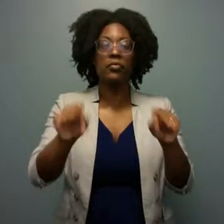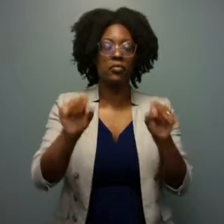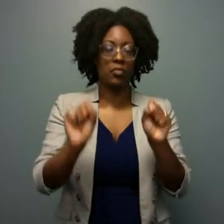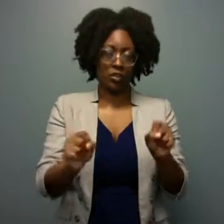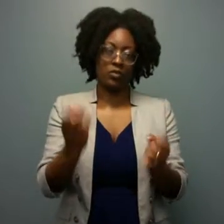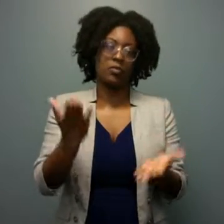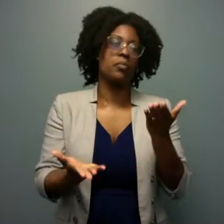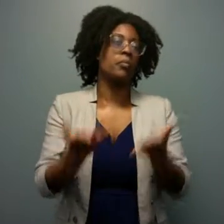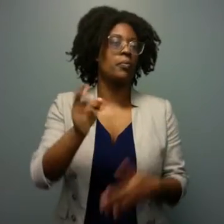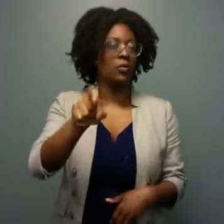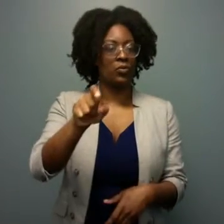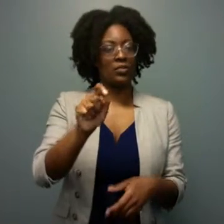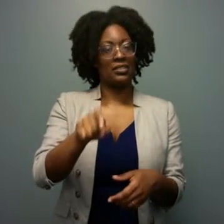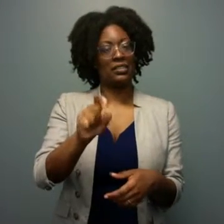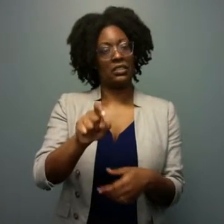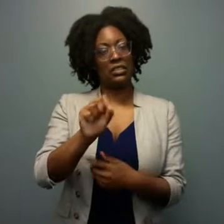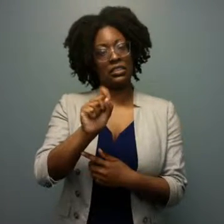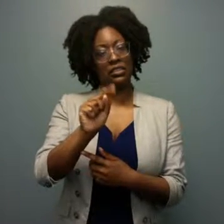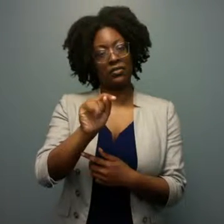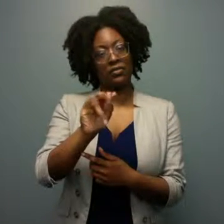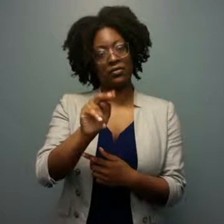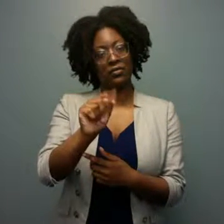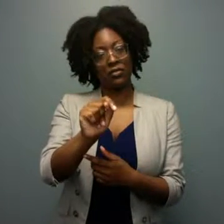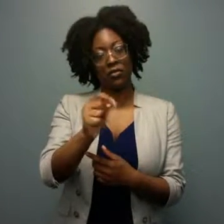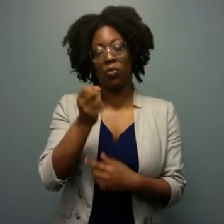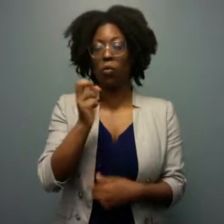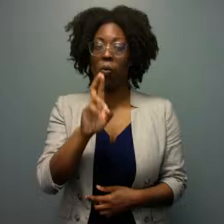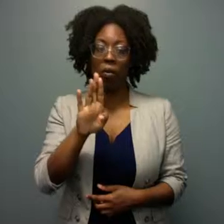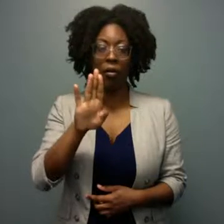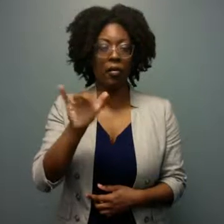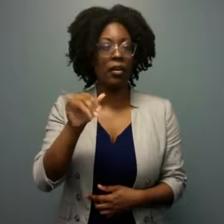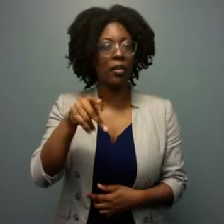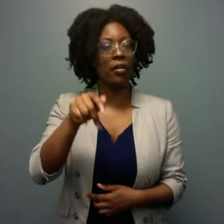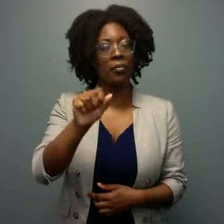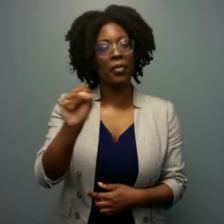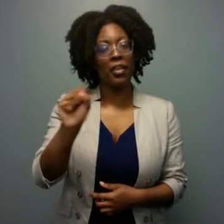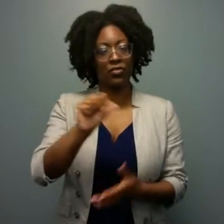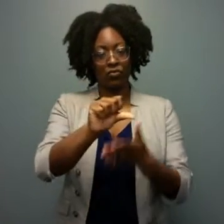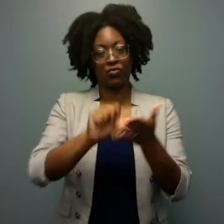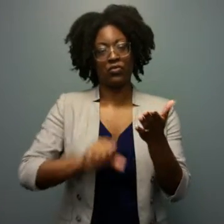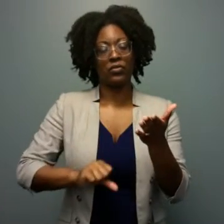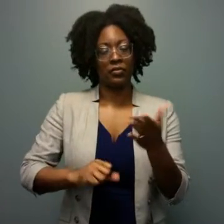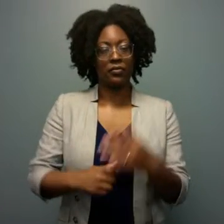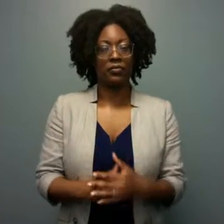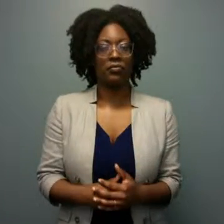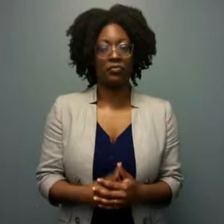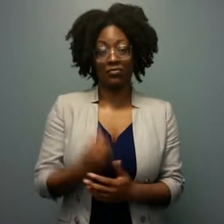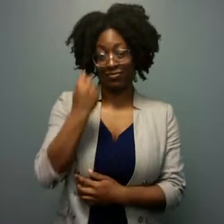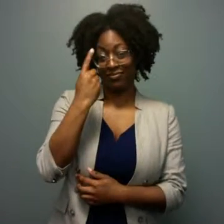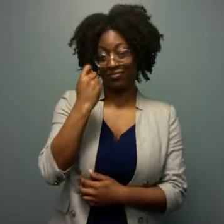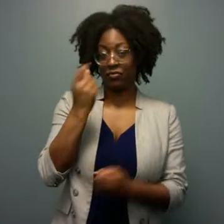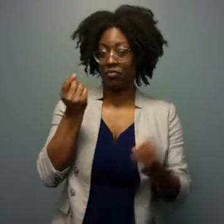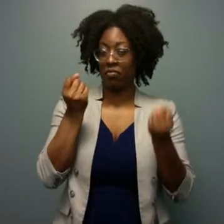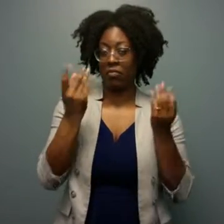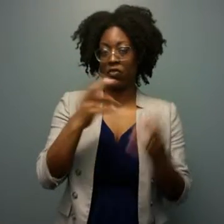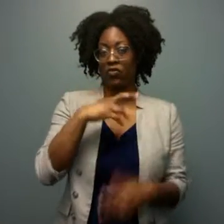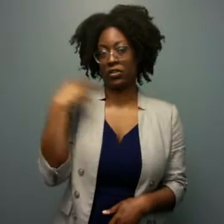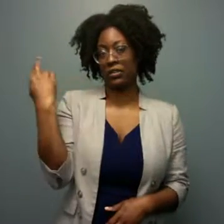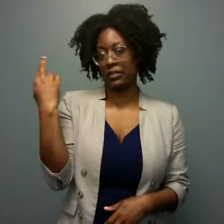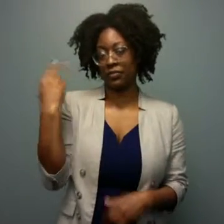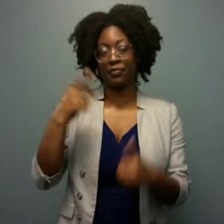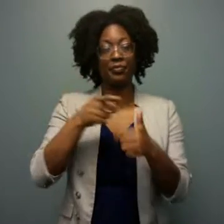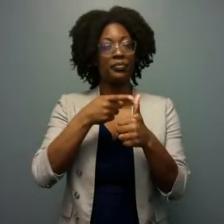may require treatment with stents or even coronary artery bypass surgery. There are several risks to these procedures. The first risk is